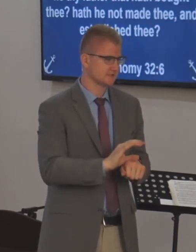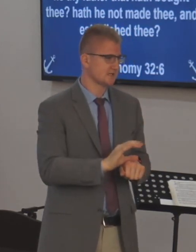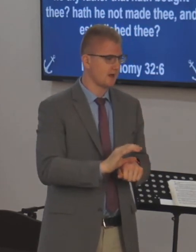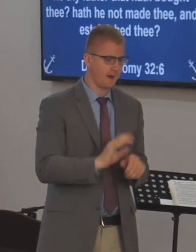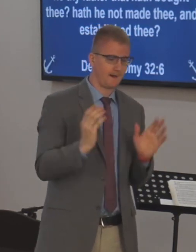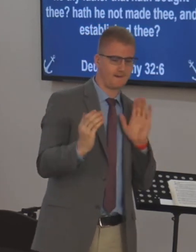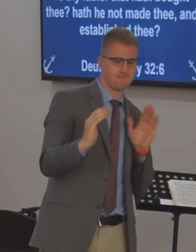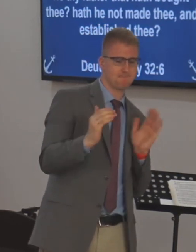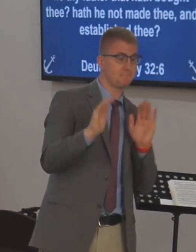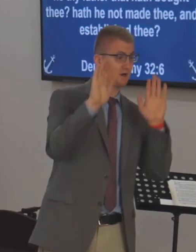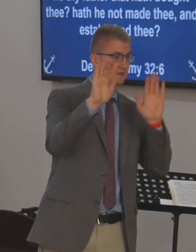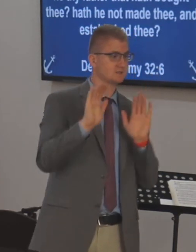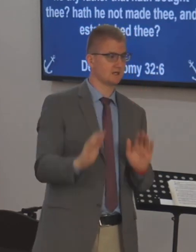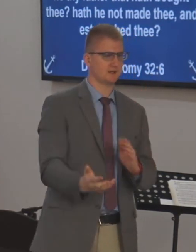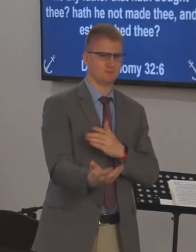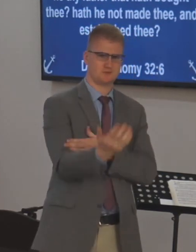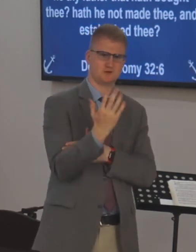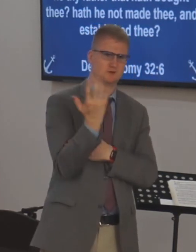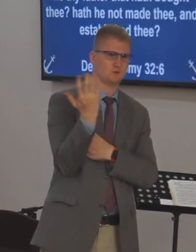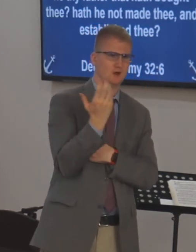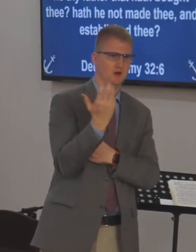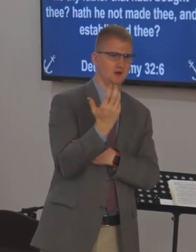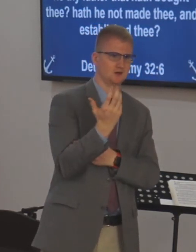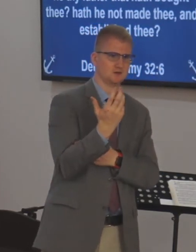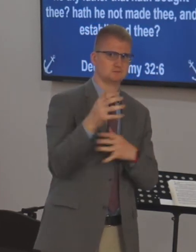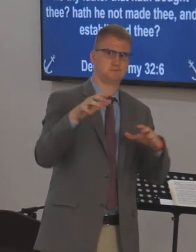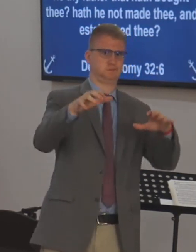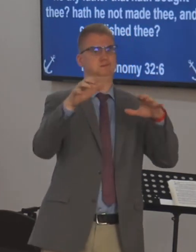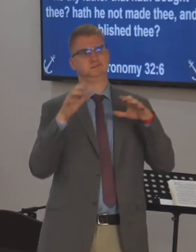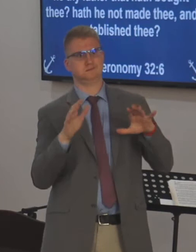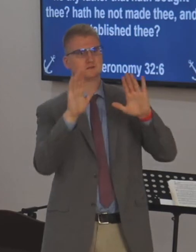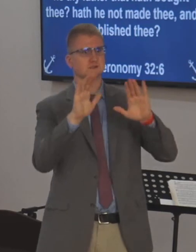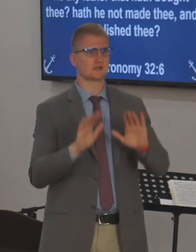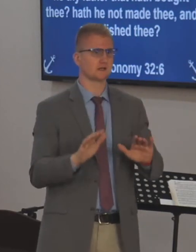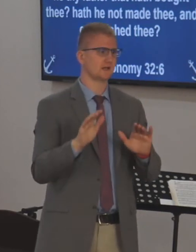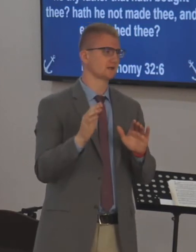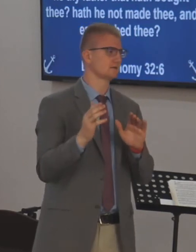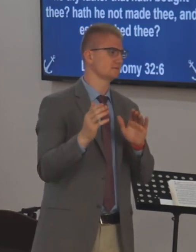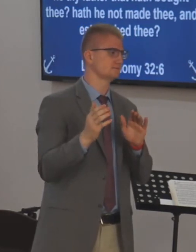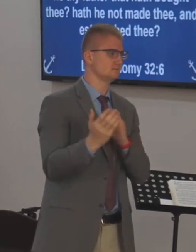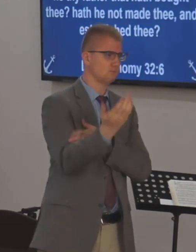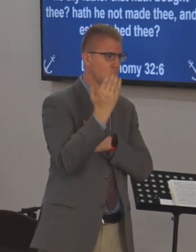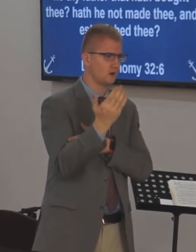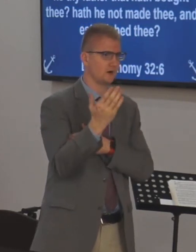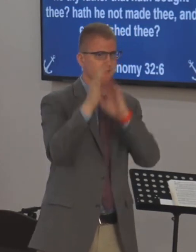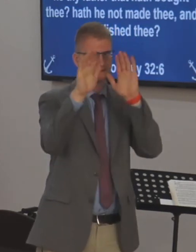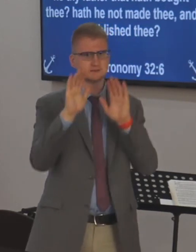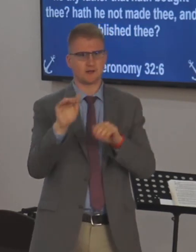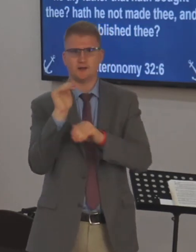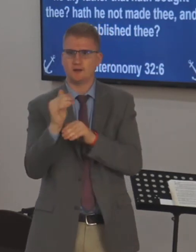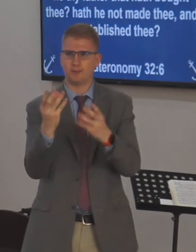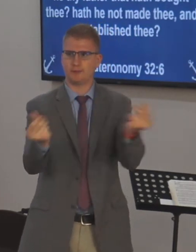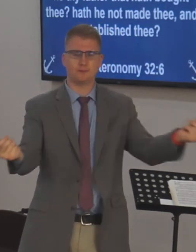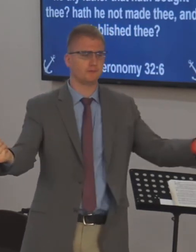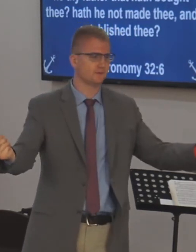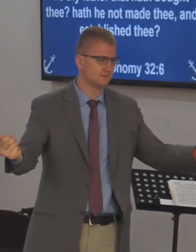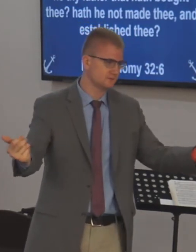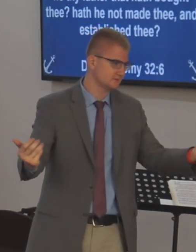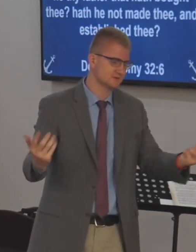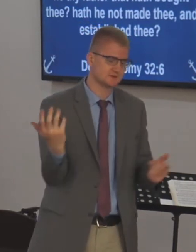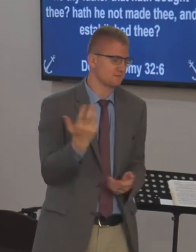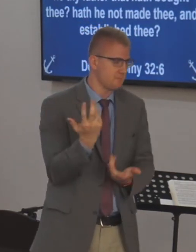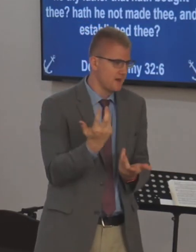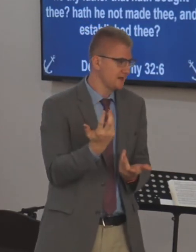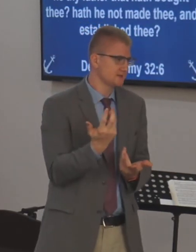the church has fallen into apostasy. The world is getting worse and worse. He's describing to the Jews what